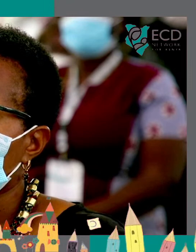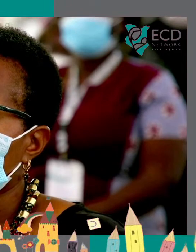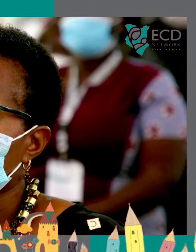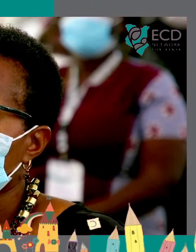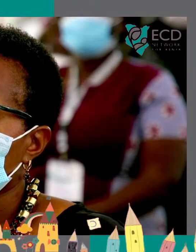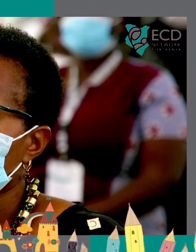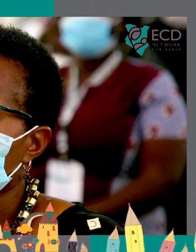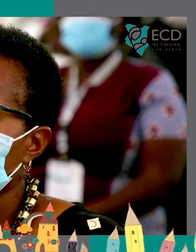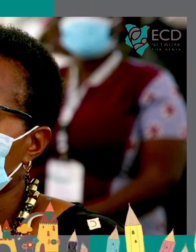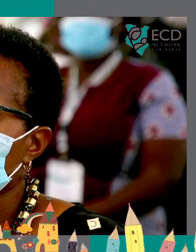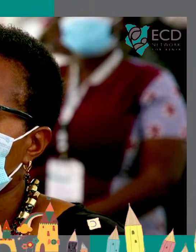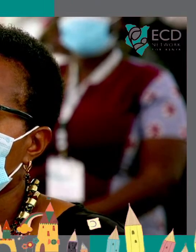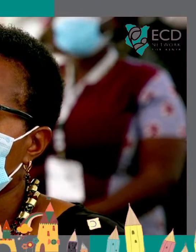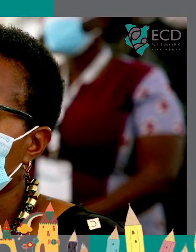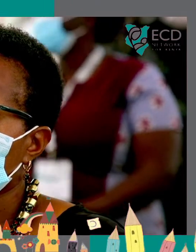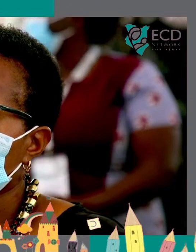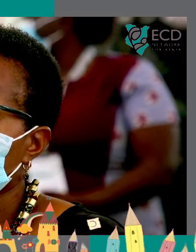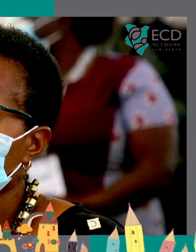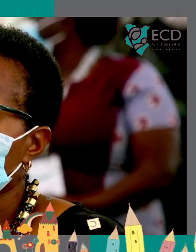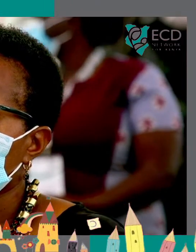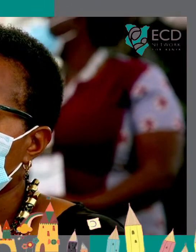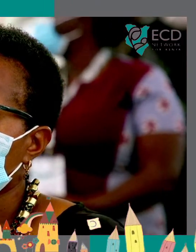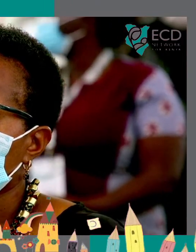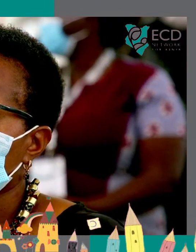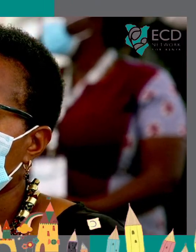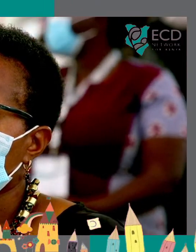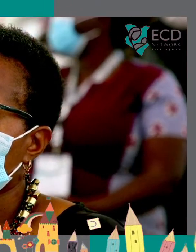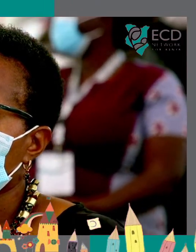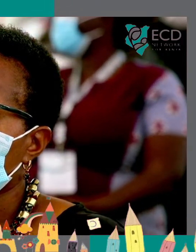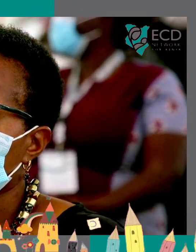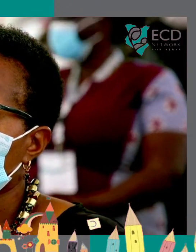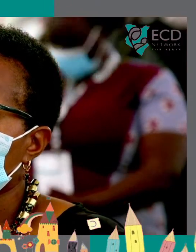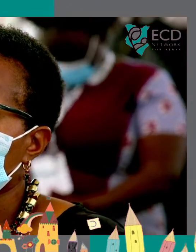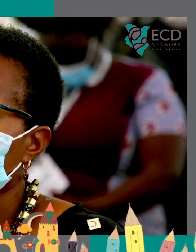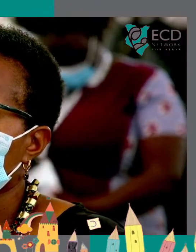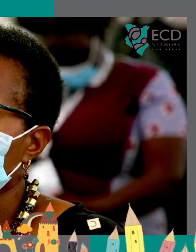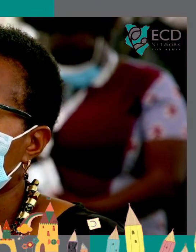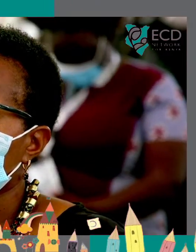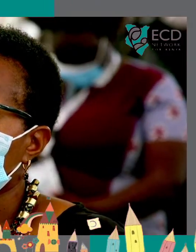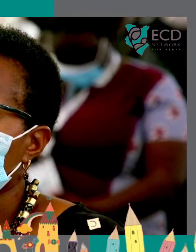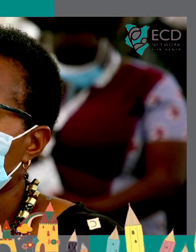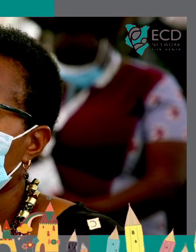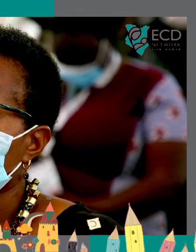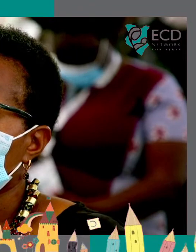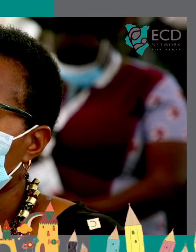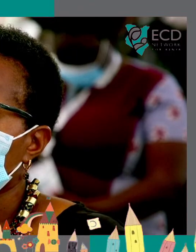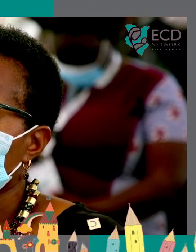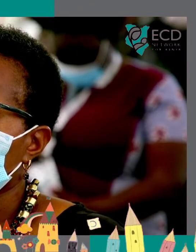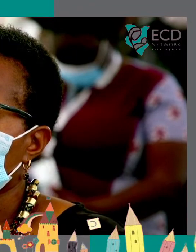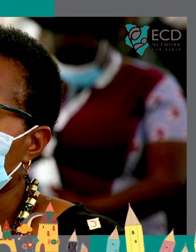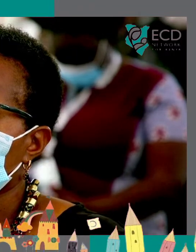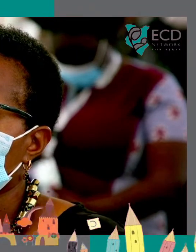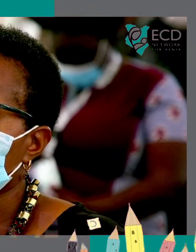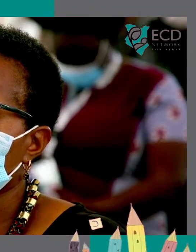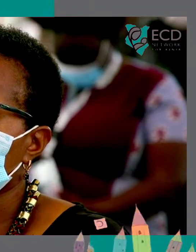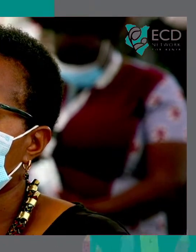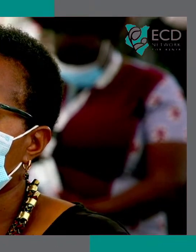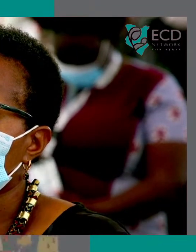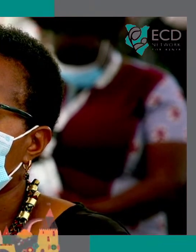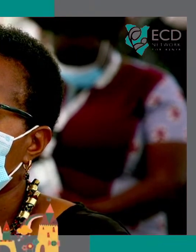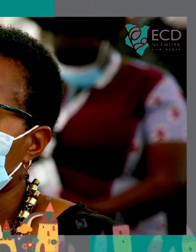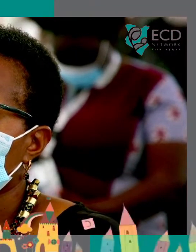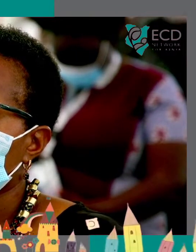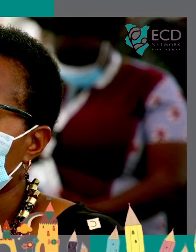knock, they are told, please come in, and they say, no, we can't come in, you come out. That alone was not natural. And it took a lot of time